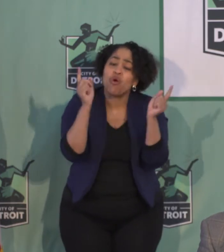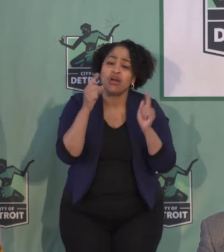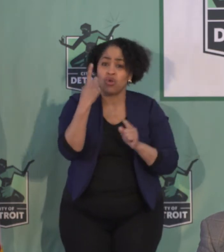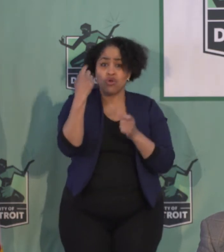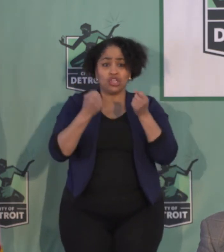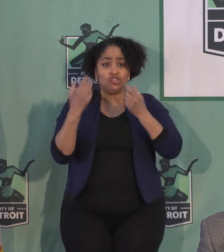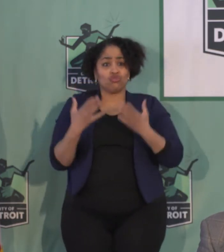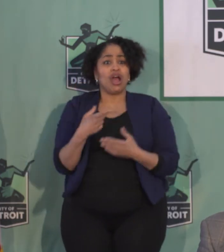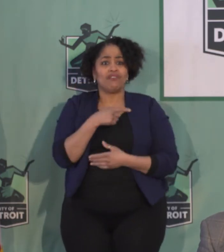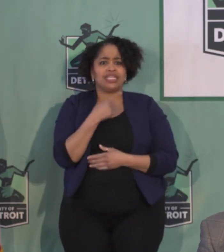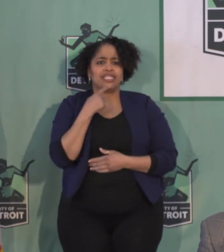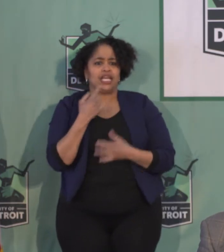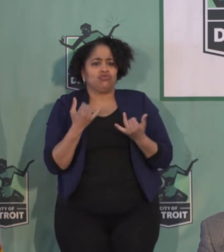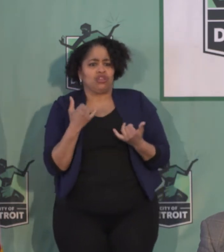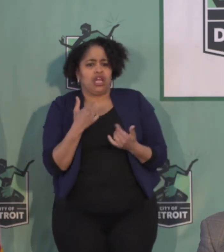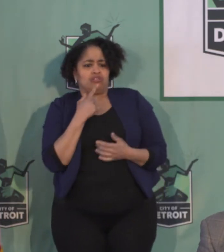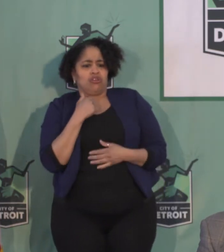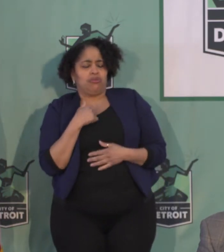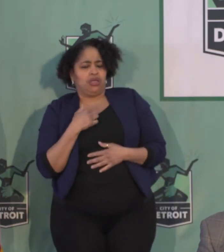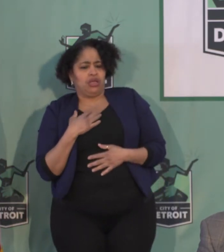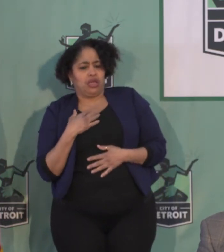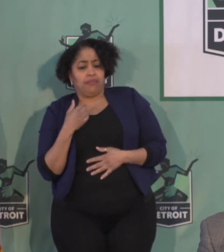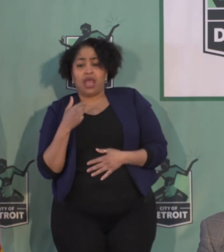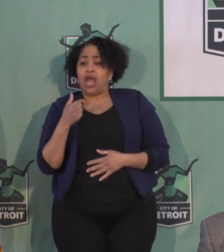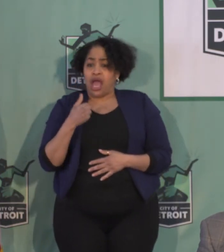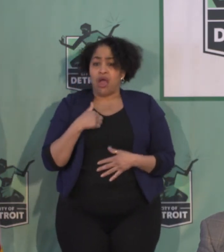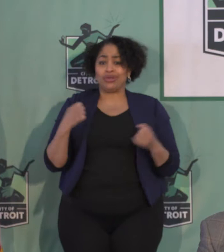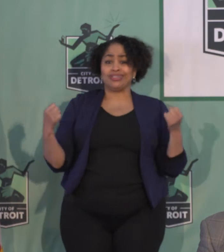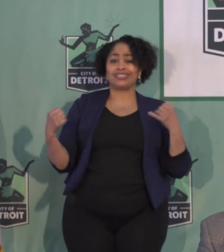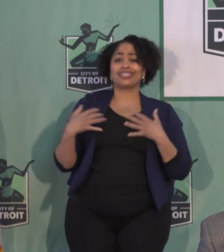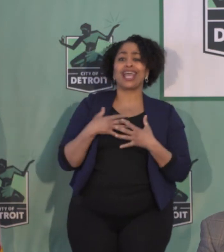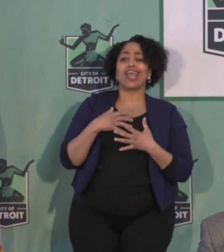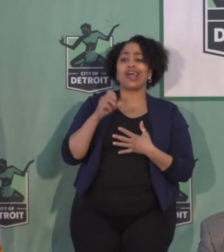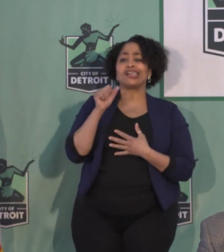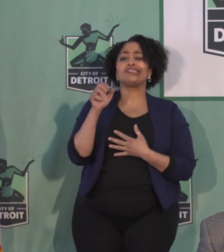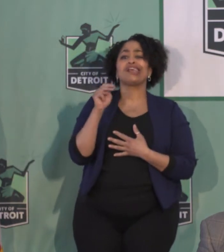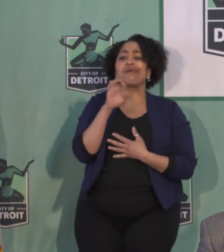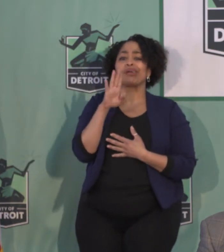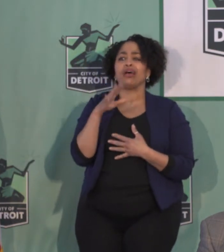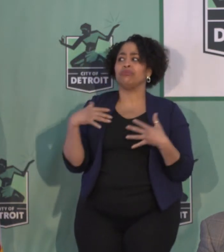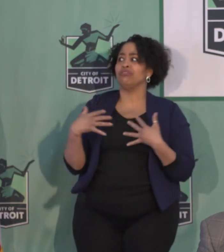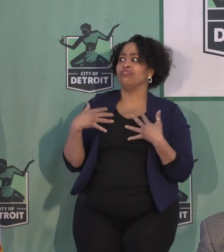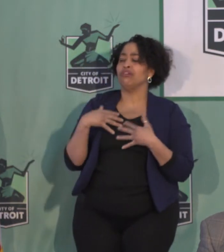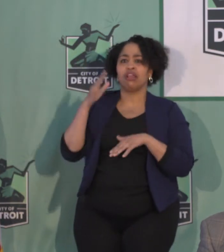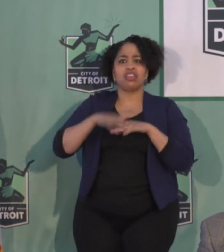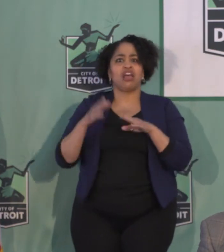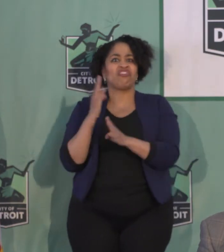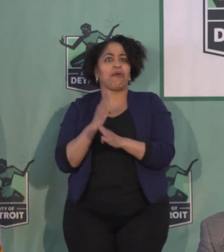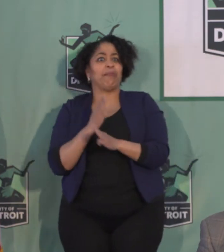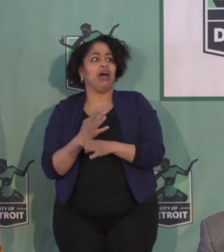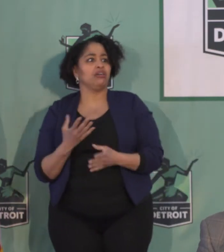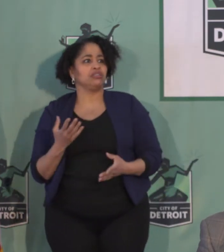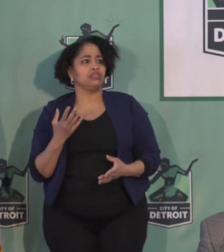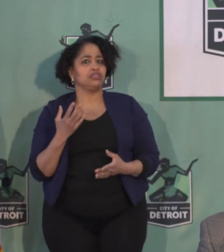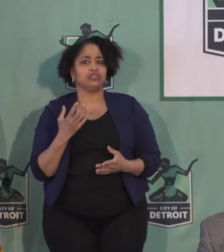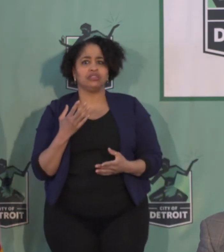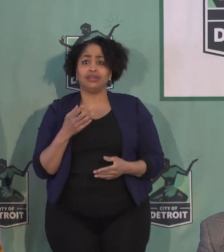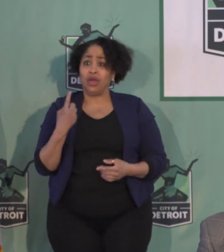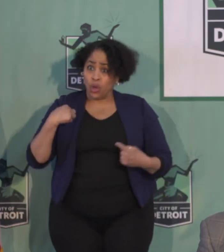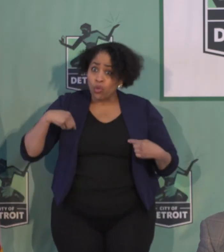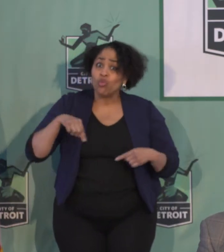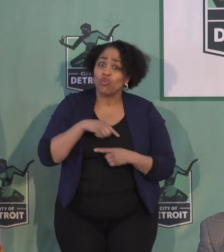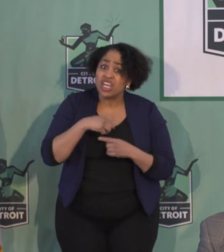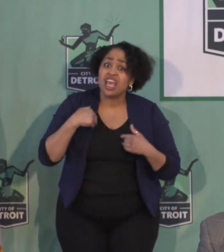drivers said today, I was more scared at Sam's Club yesterday than I was on the bus. We've